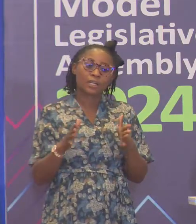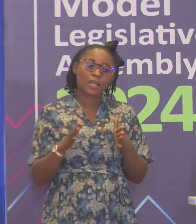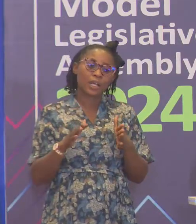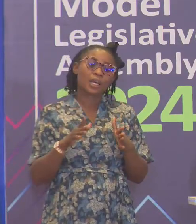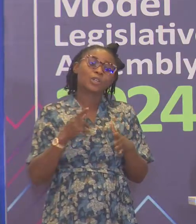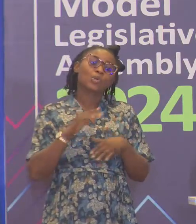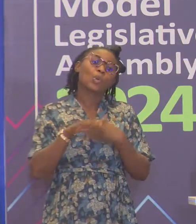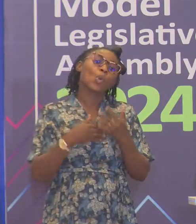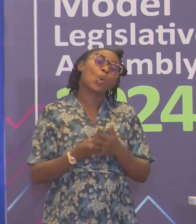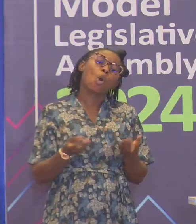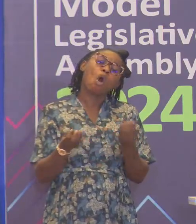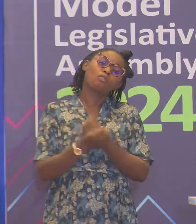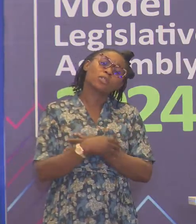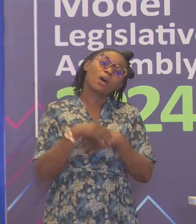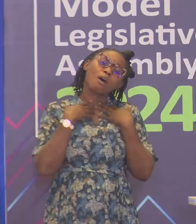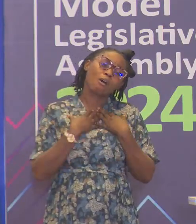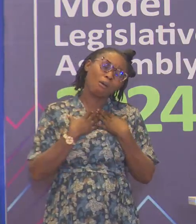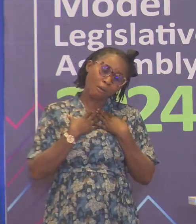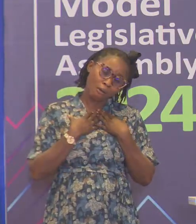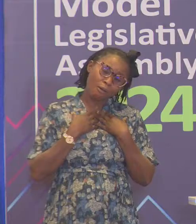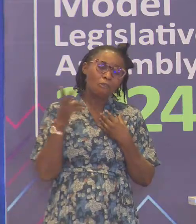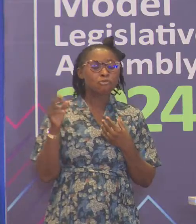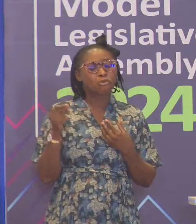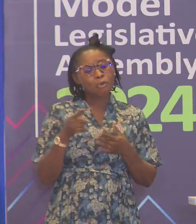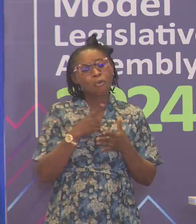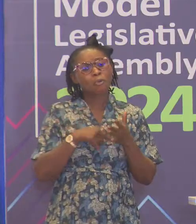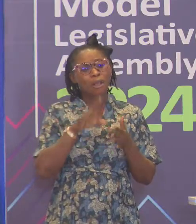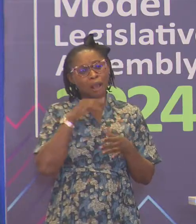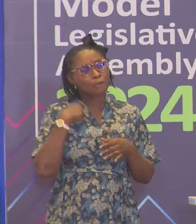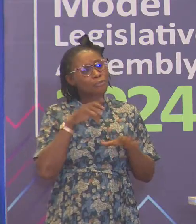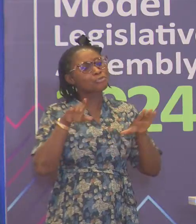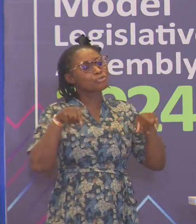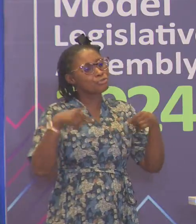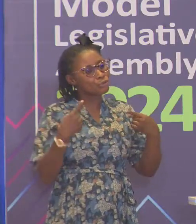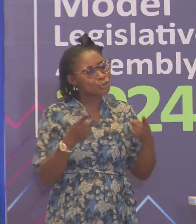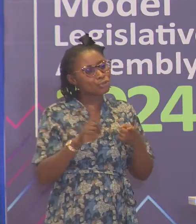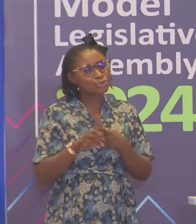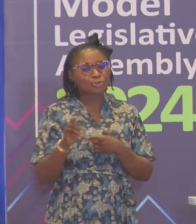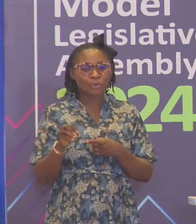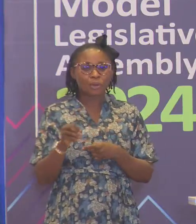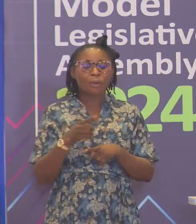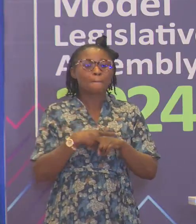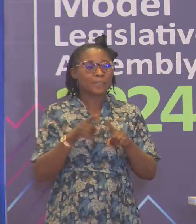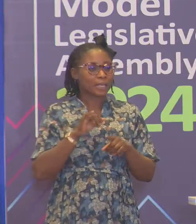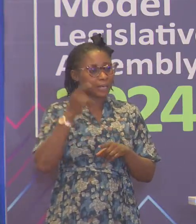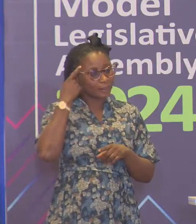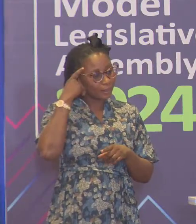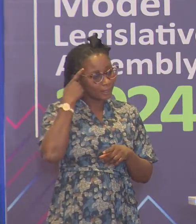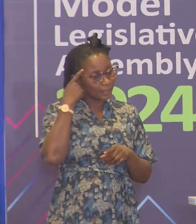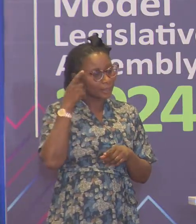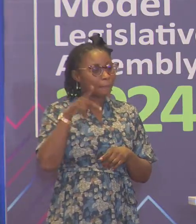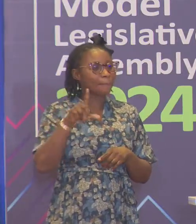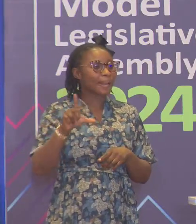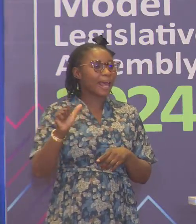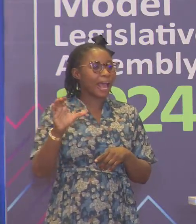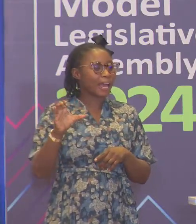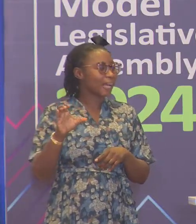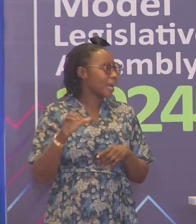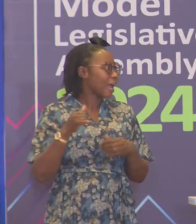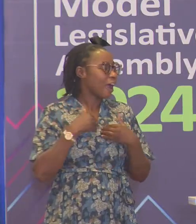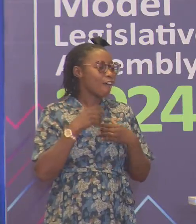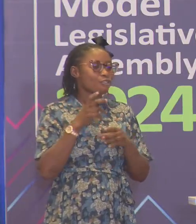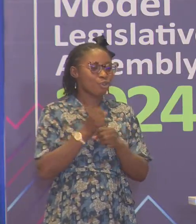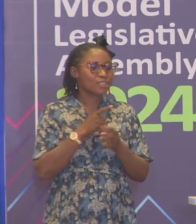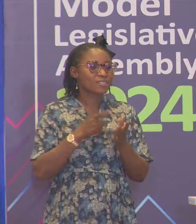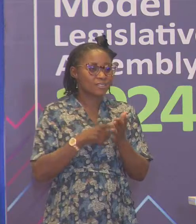office is already saying, no, what are we going to do? And I think Plac has gotten this